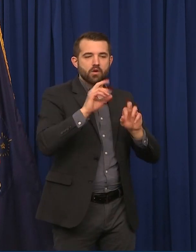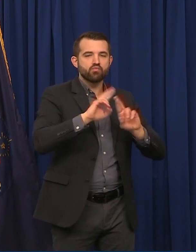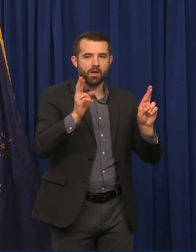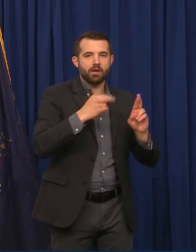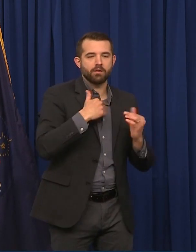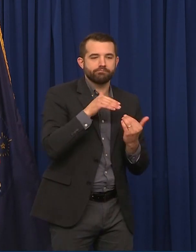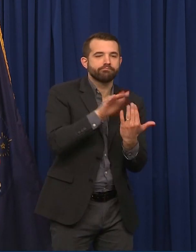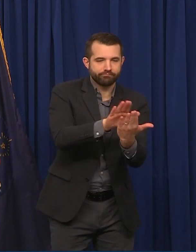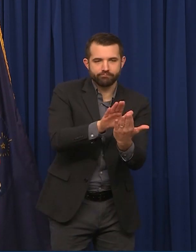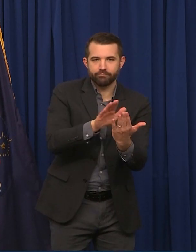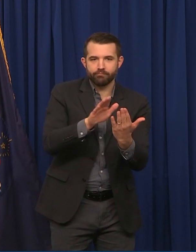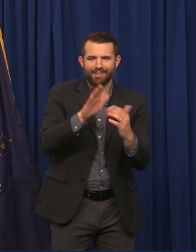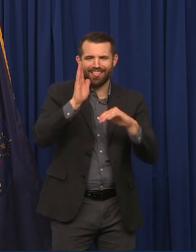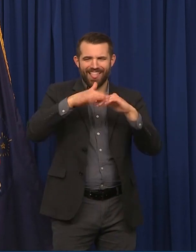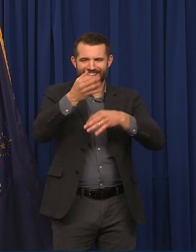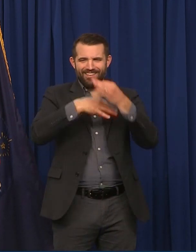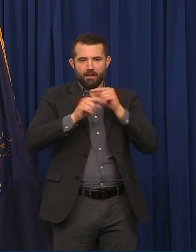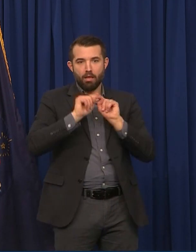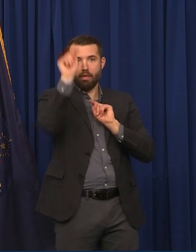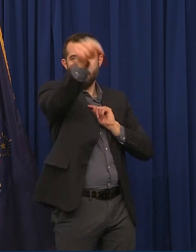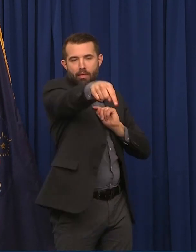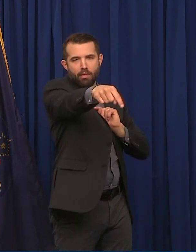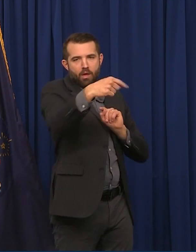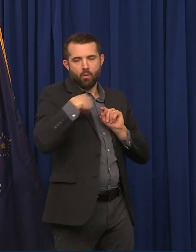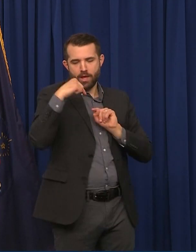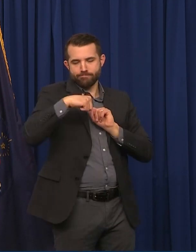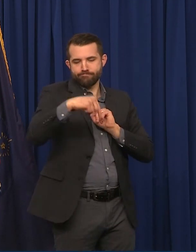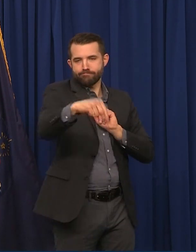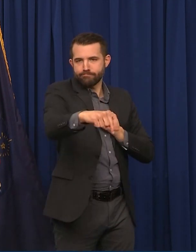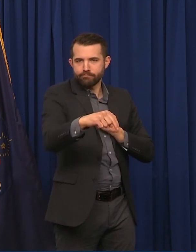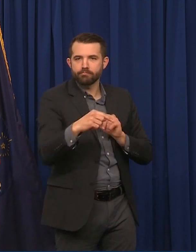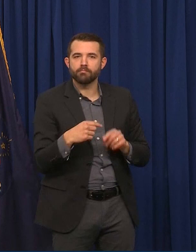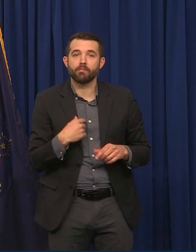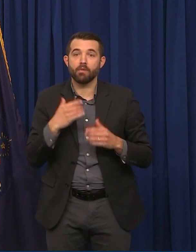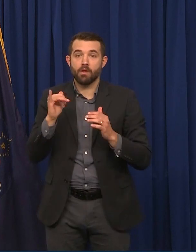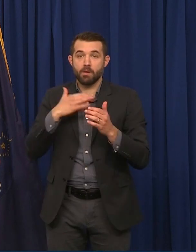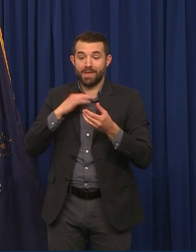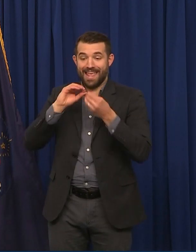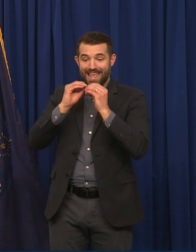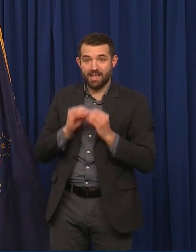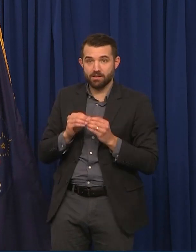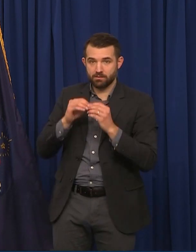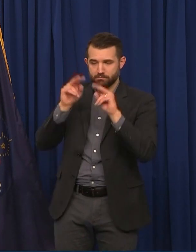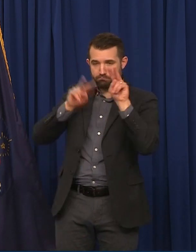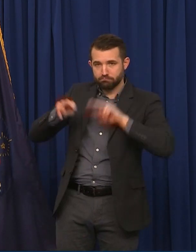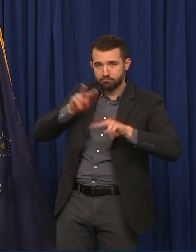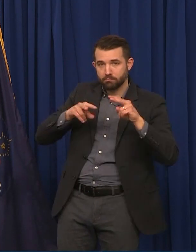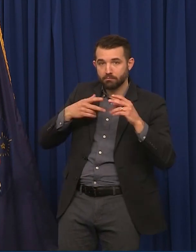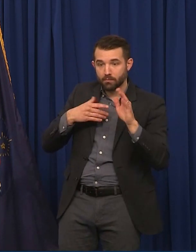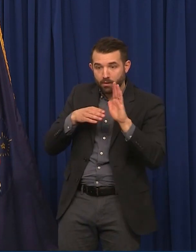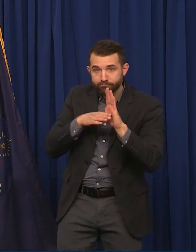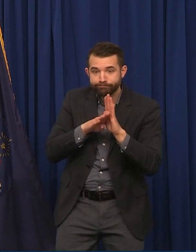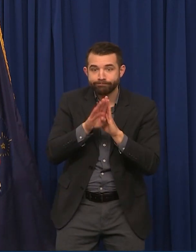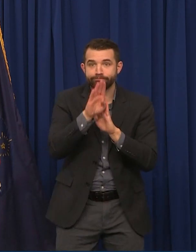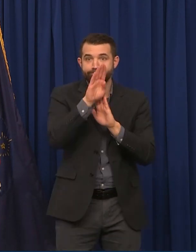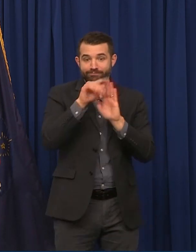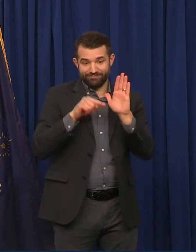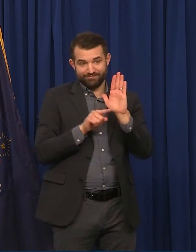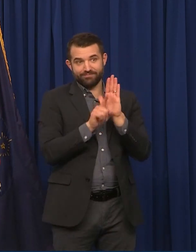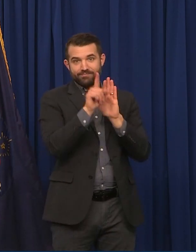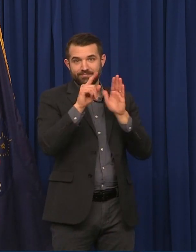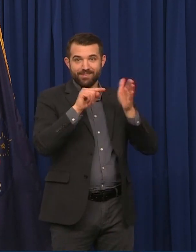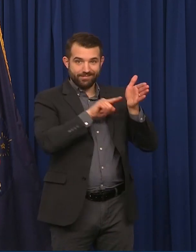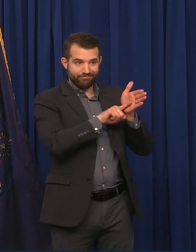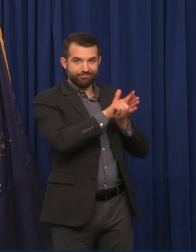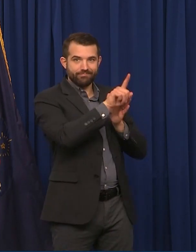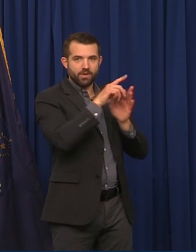projections, our requests of the federal government are in line with what anything might show. In this situation, with